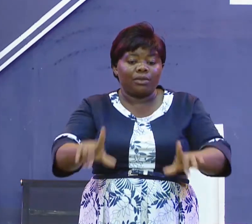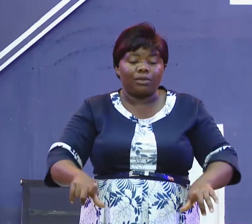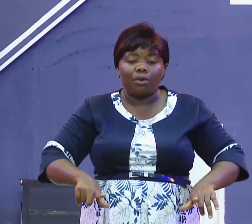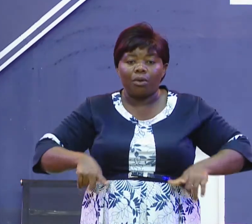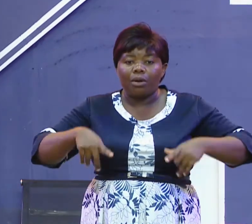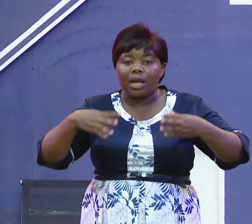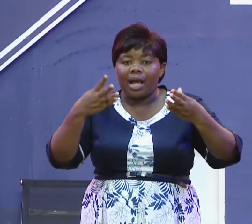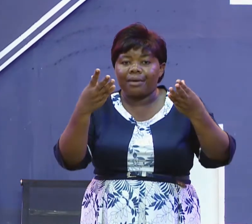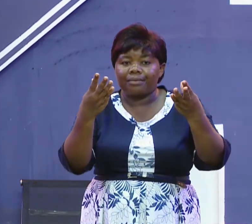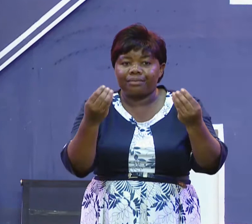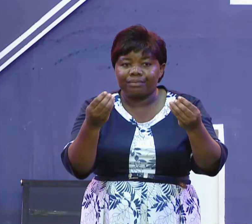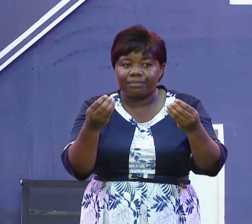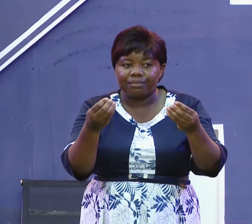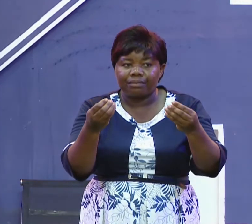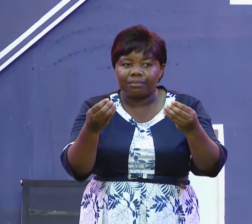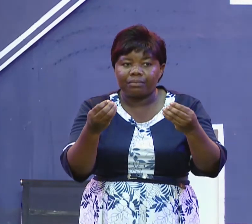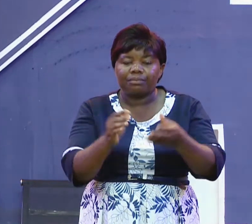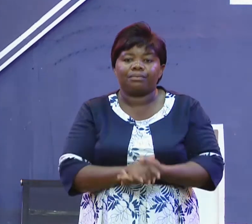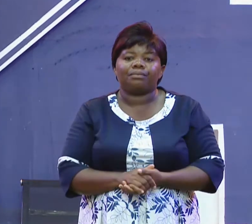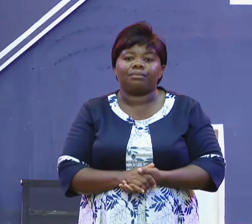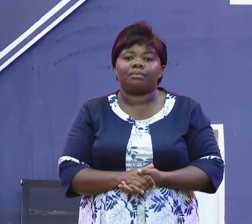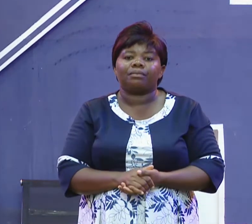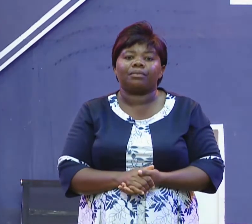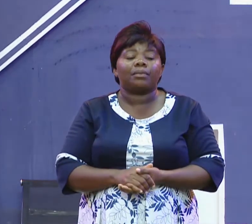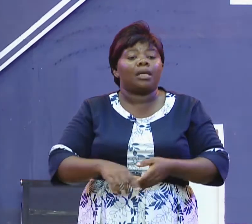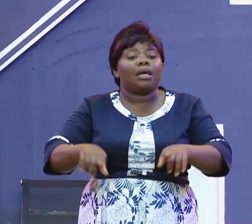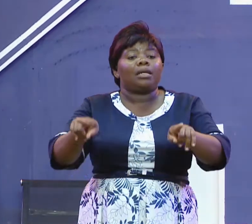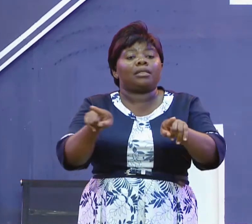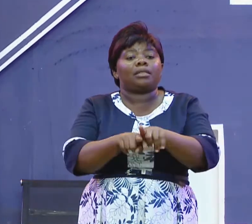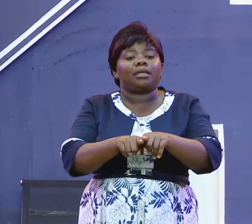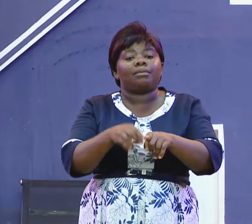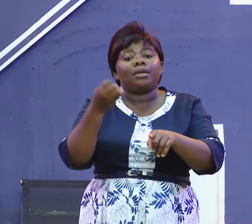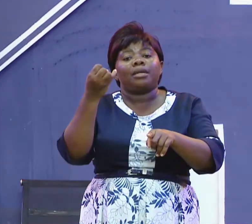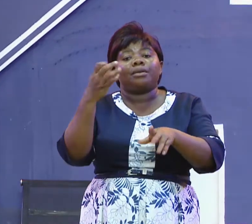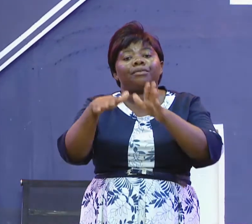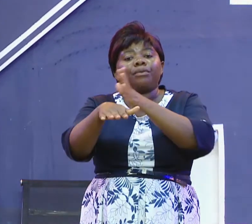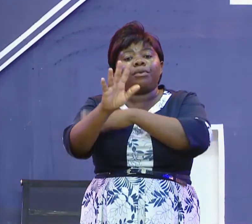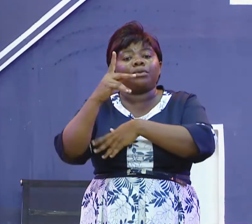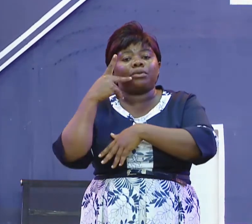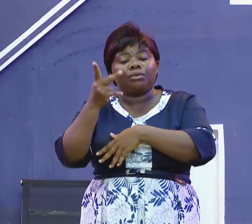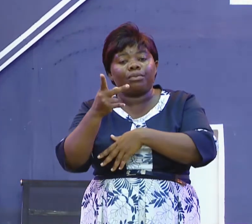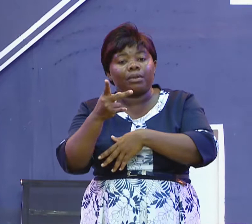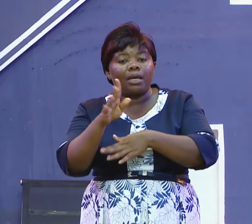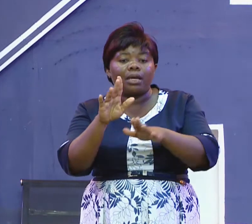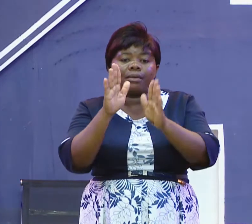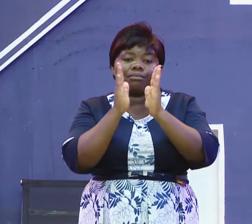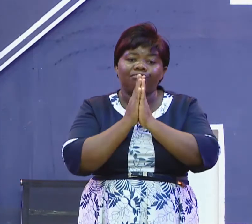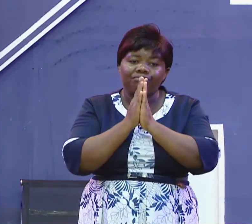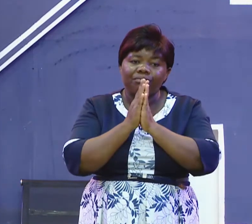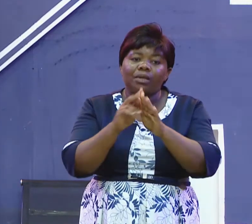that we make is that may the Lord make life easy for you. And if God is to answer that